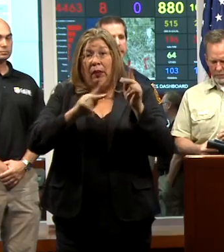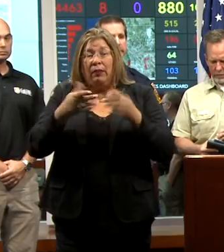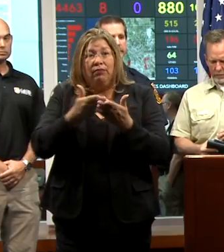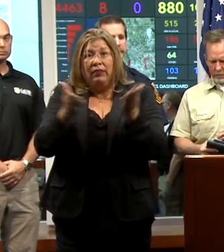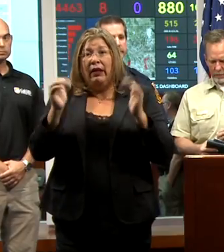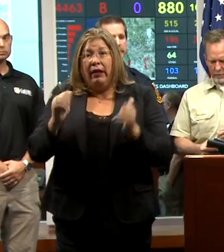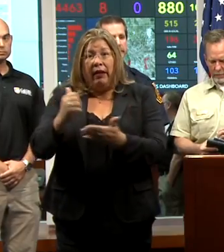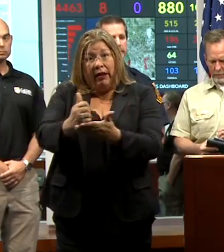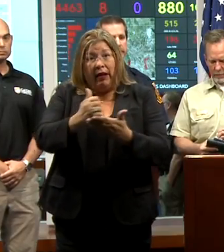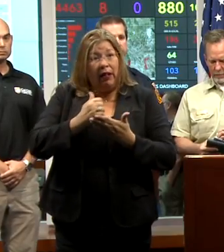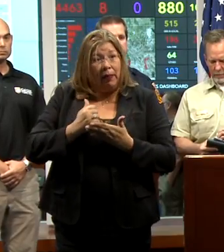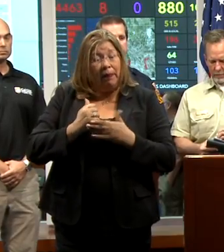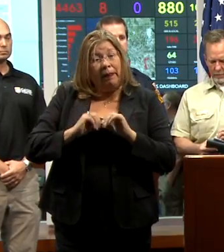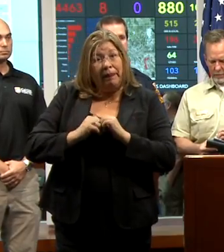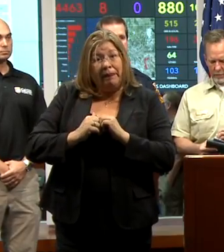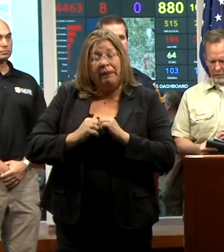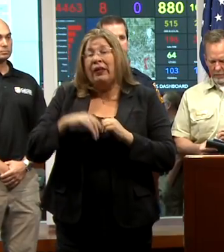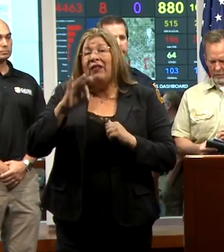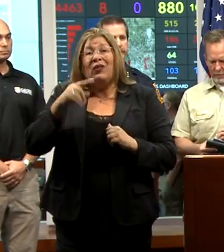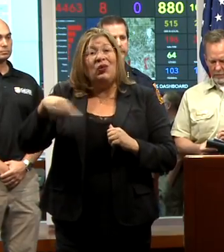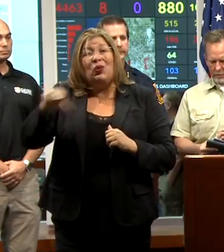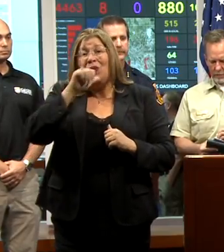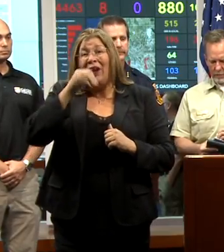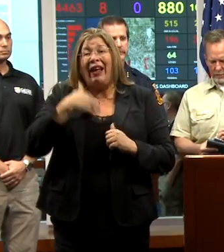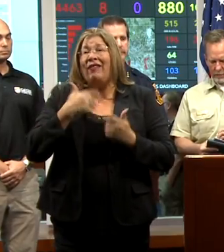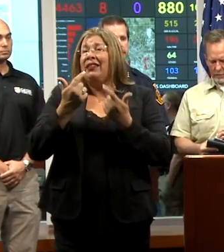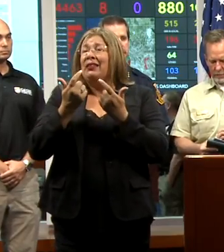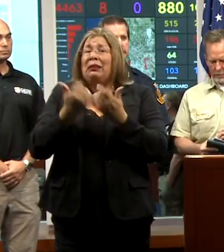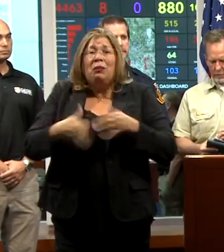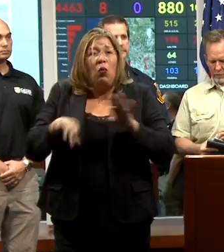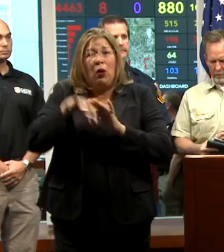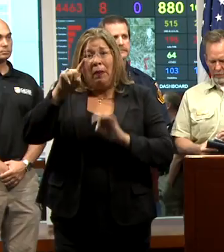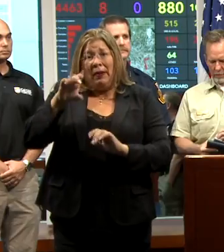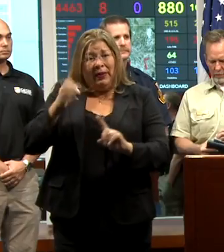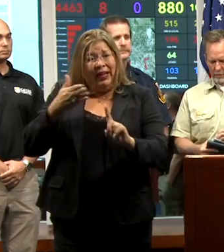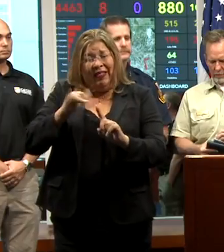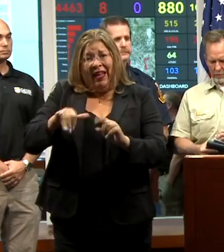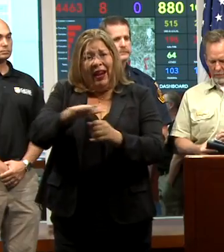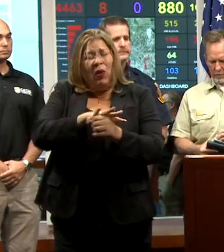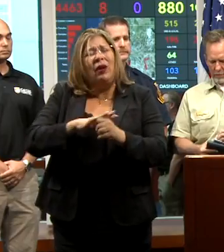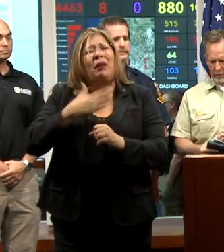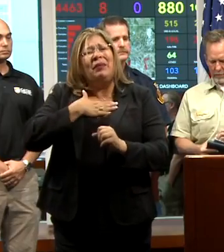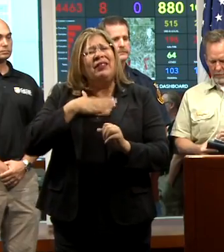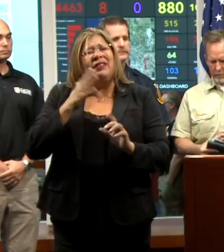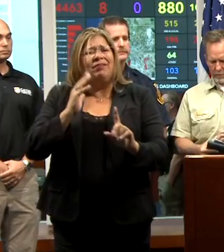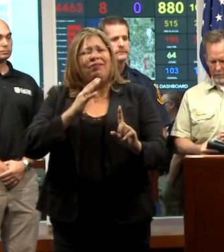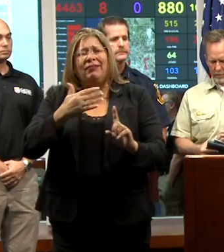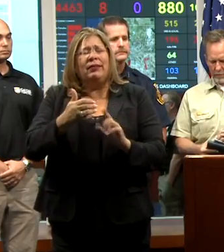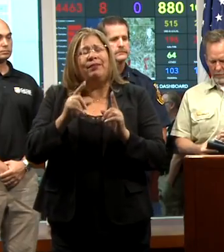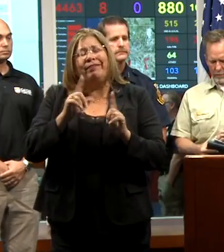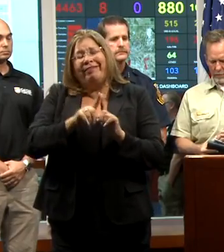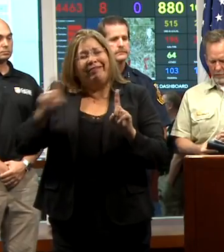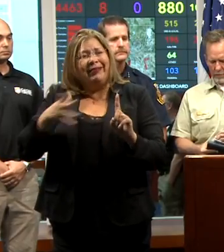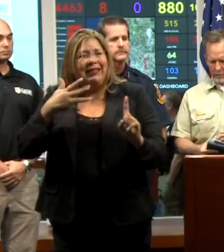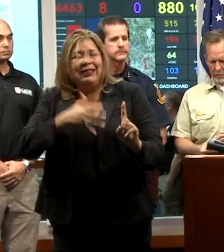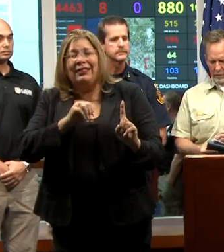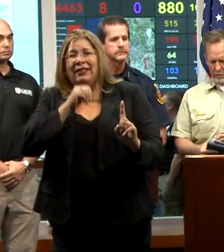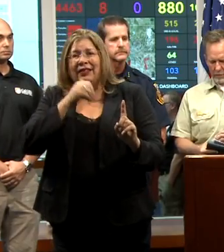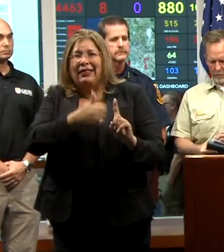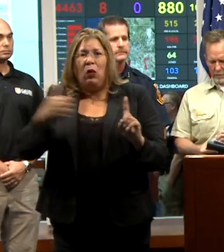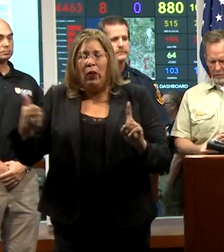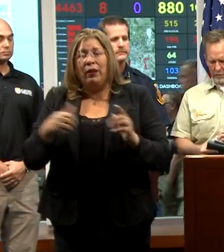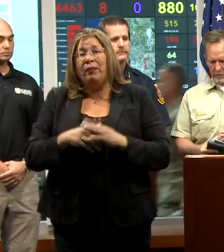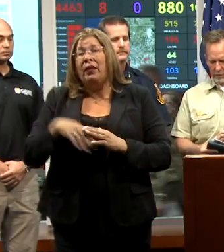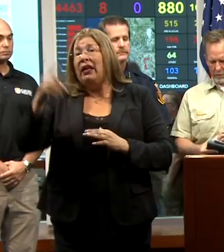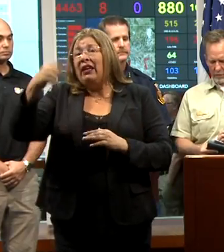Mr. Bout mentioned a moment ago, is to, if you don't have a critical need to be in the area, please stay out of the area. That influx of